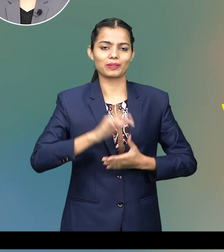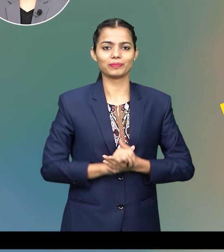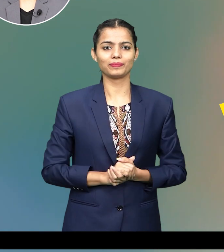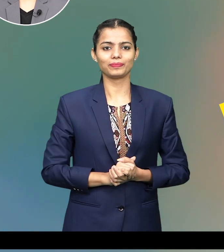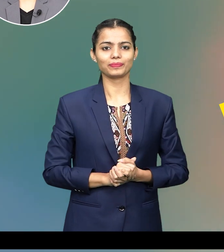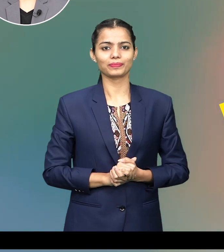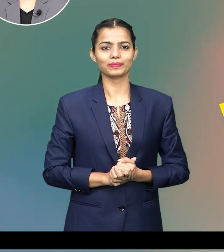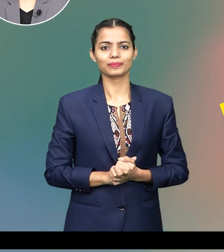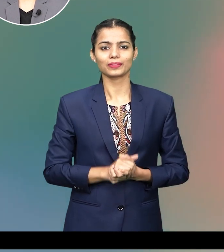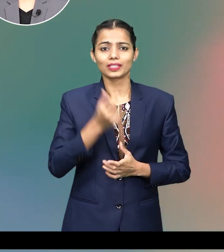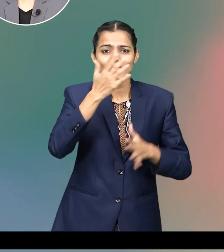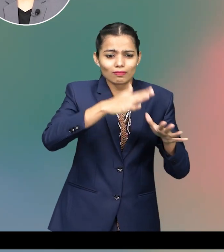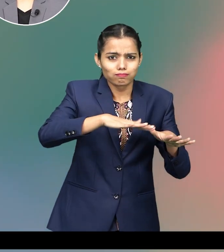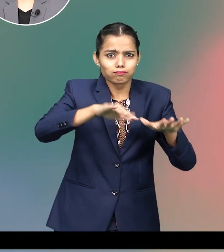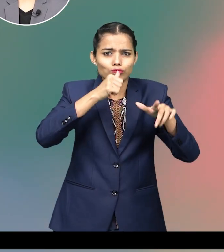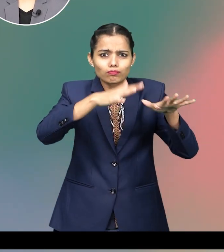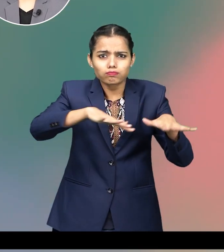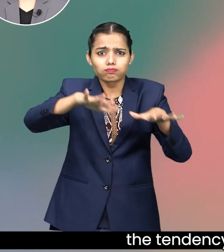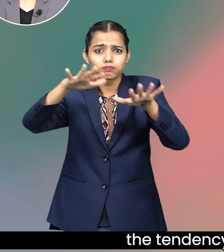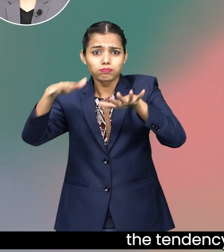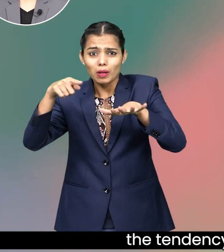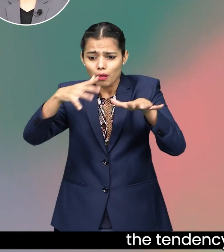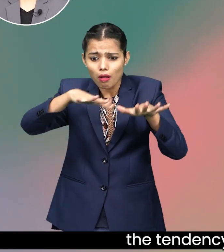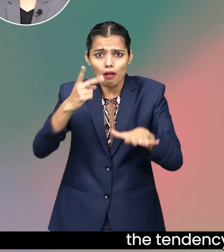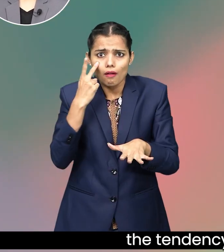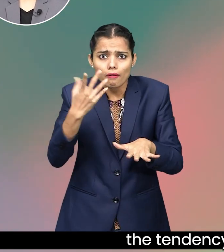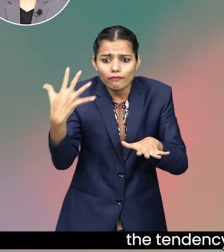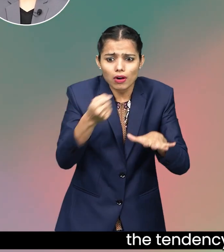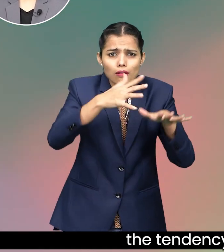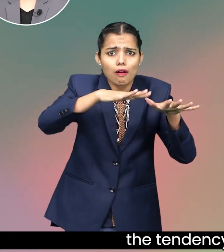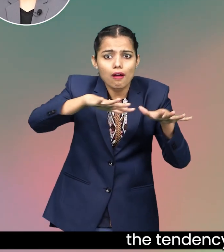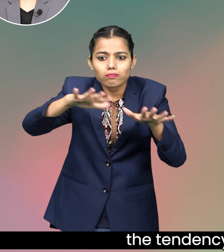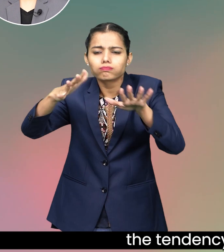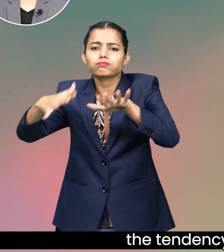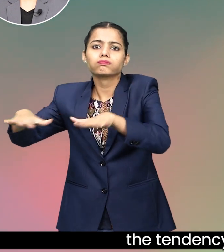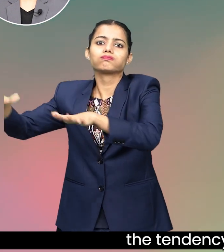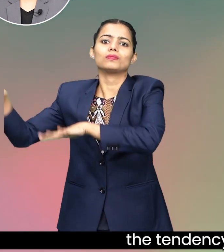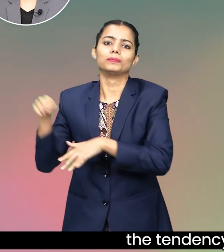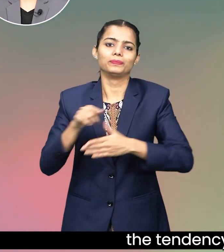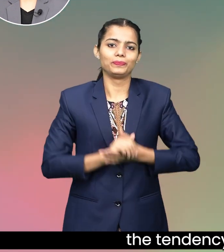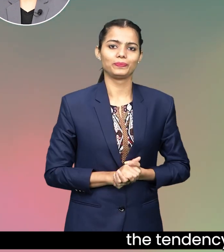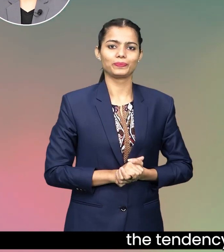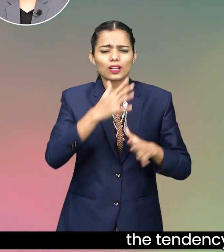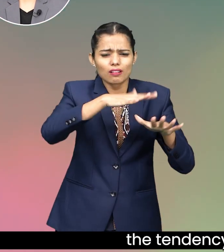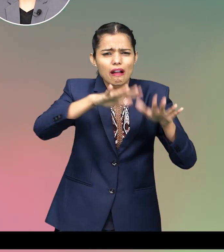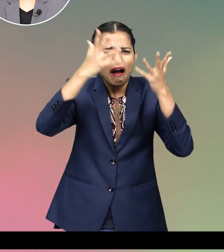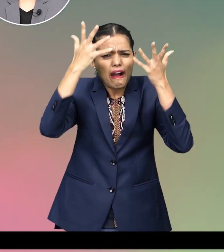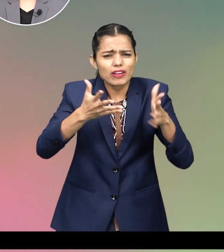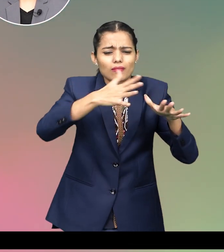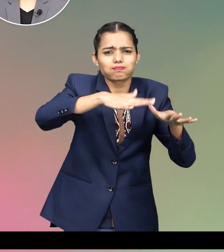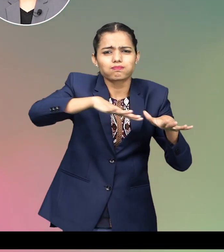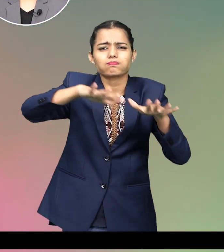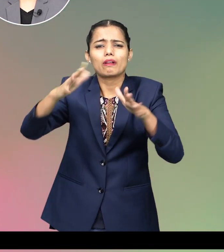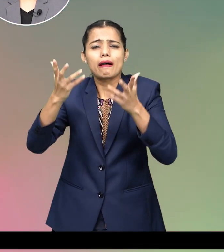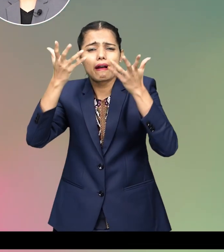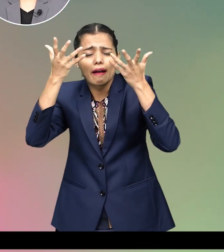buoyancy the tendency of an object to float in fluid by